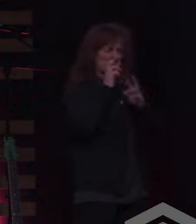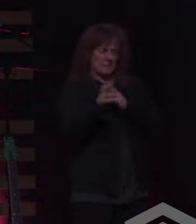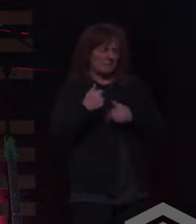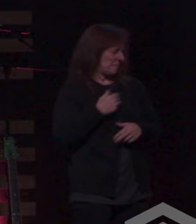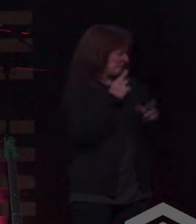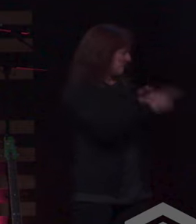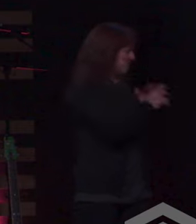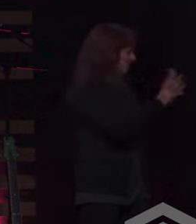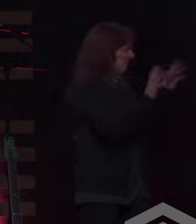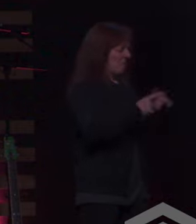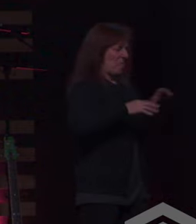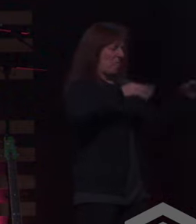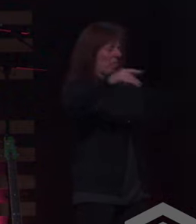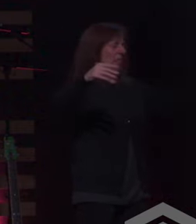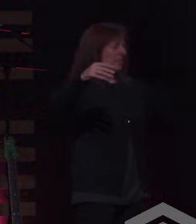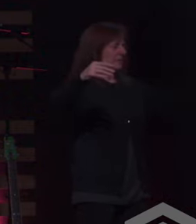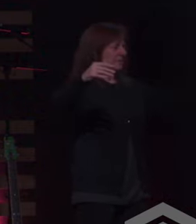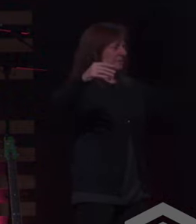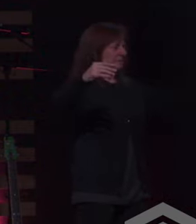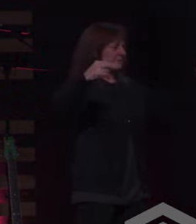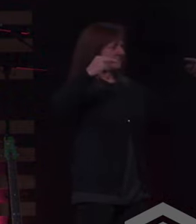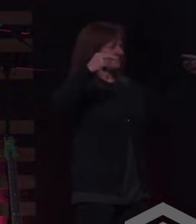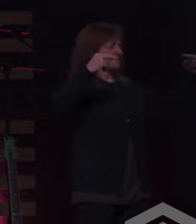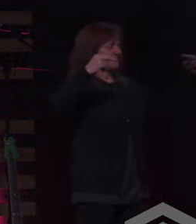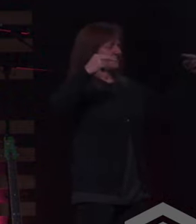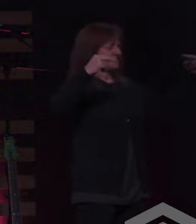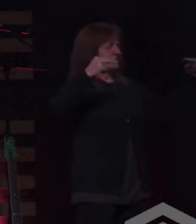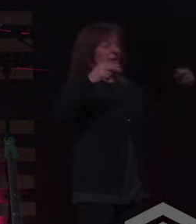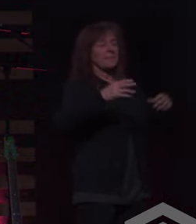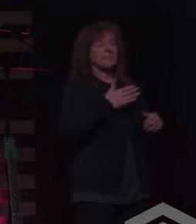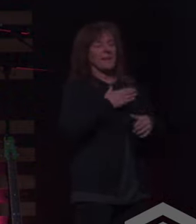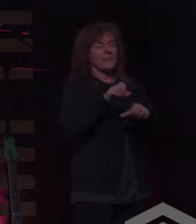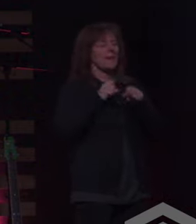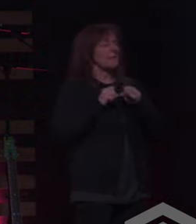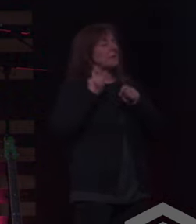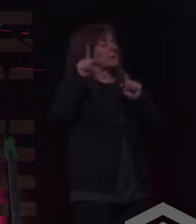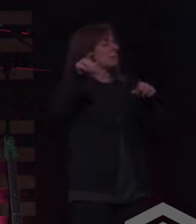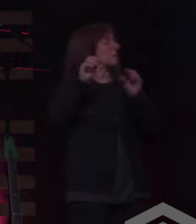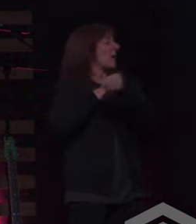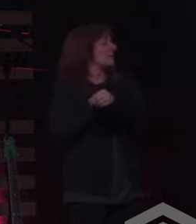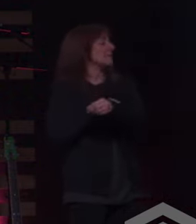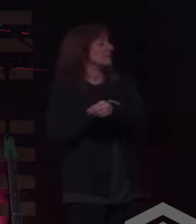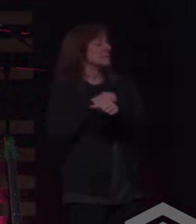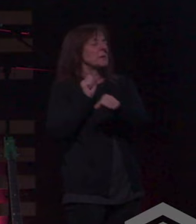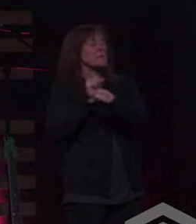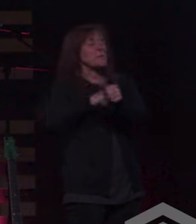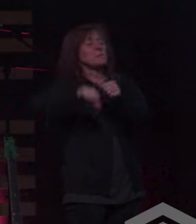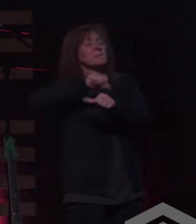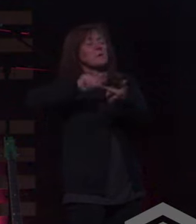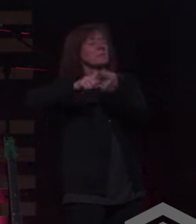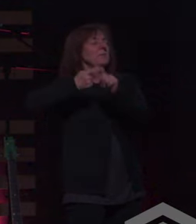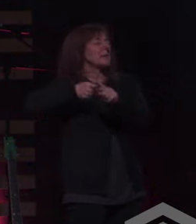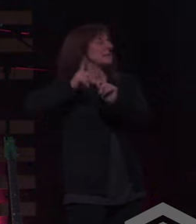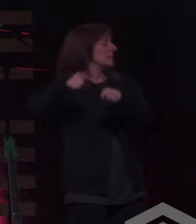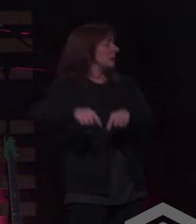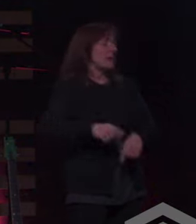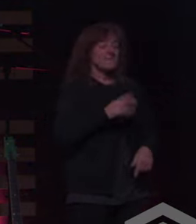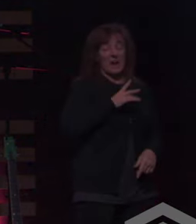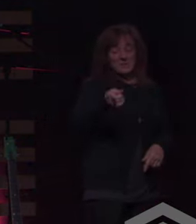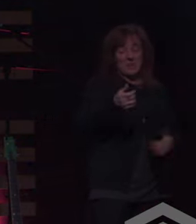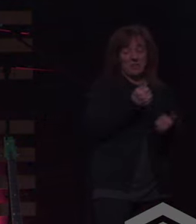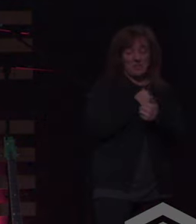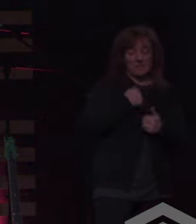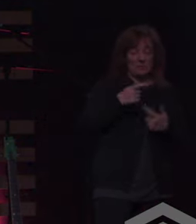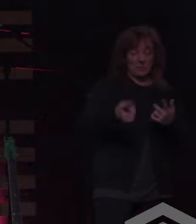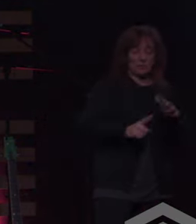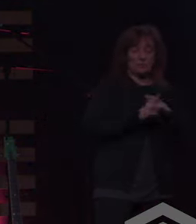as the man of this household, so I'm going to withhold my love. I'm going to go spend more time at the office, I'm going to hang out with my buddies more. And she's like, well, he's not loving